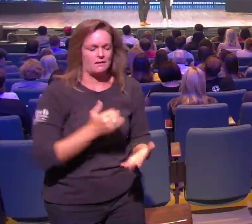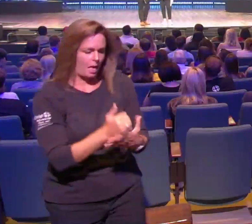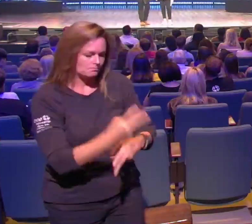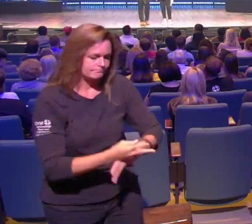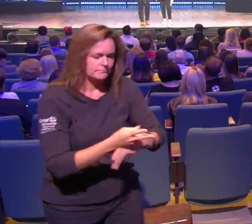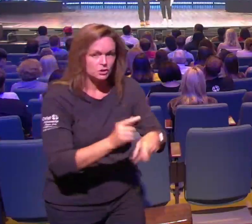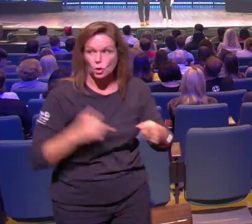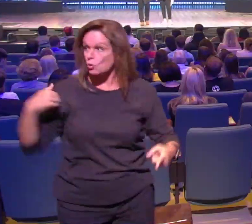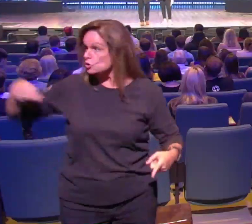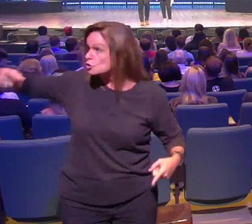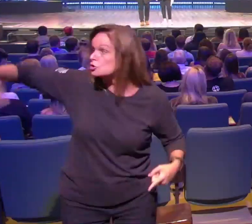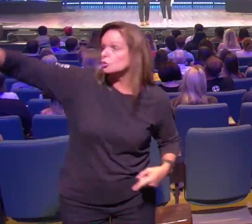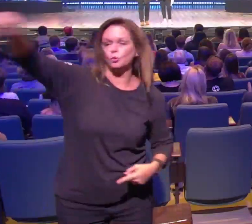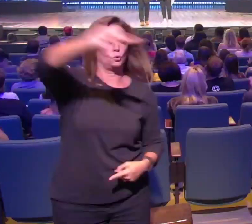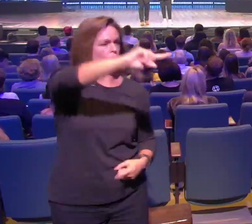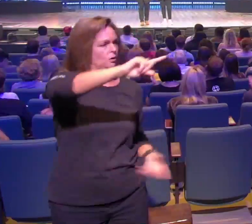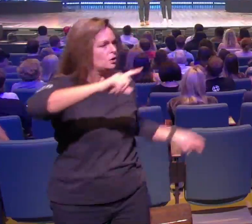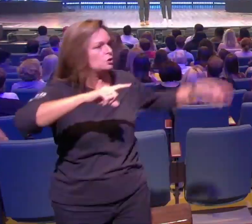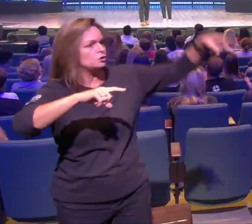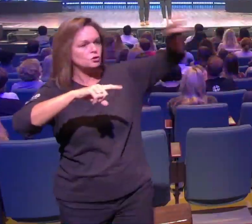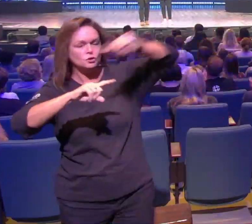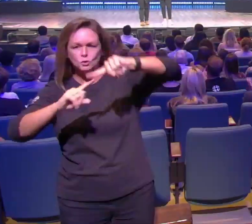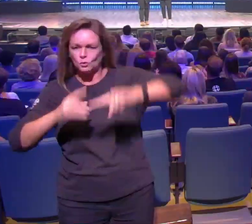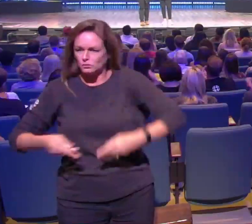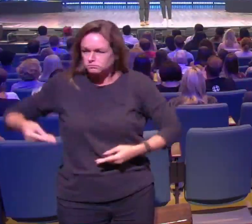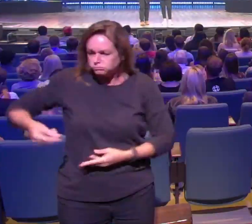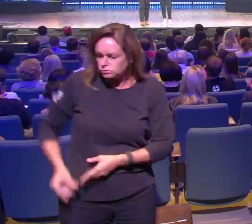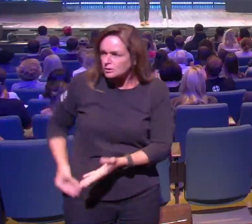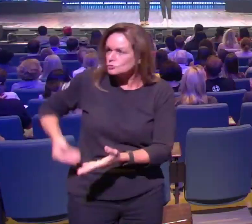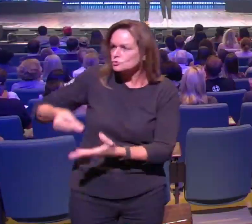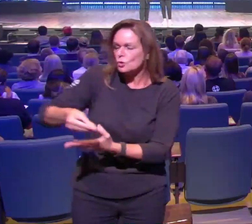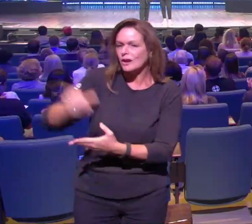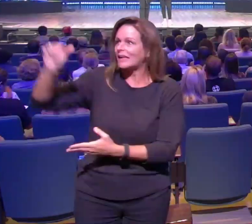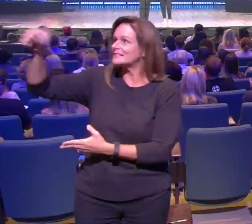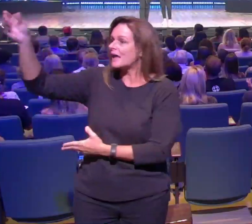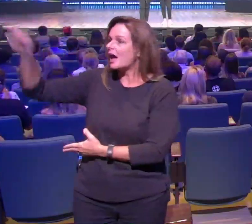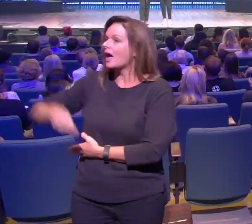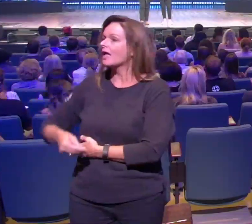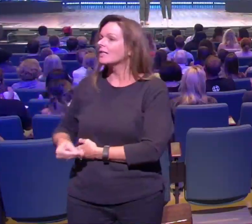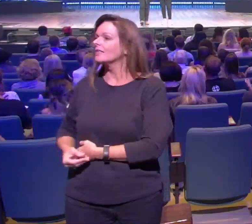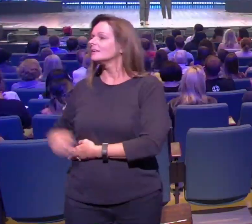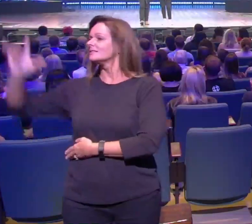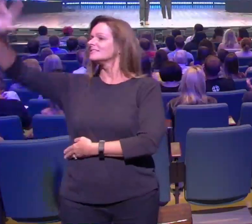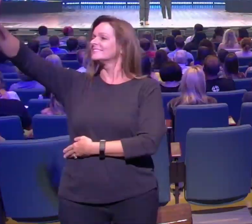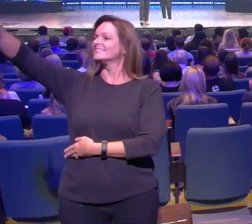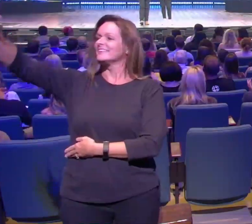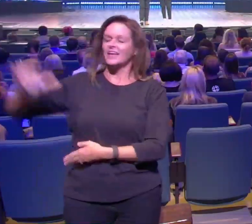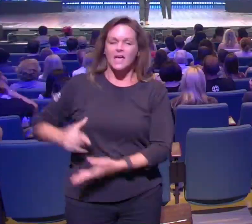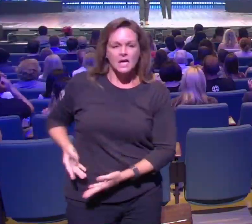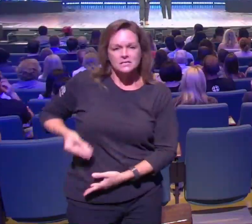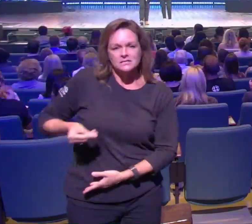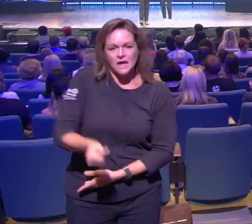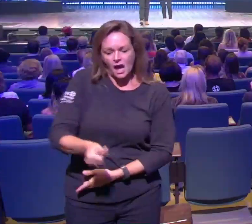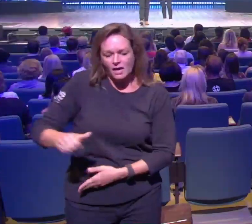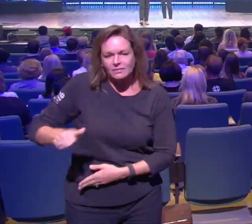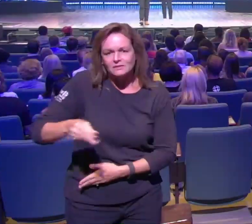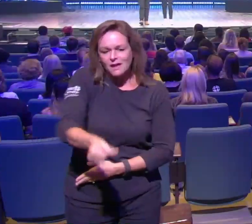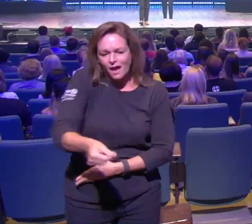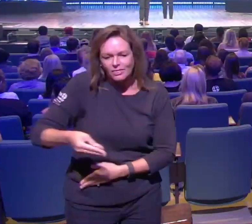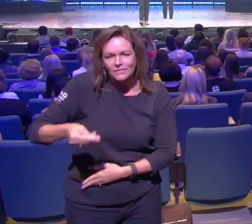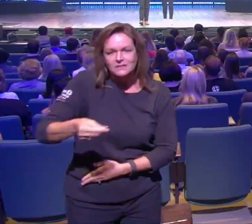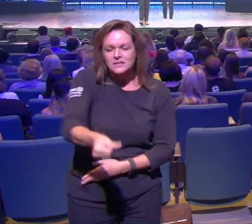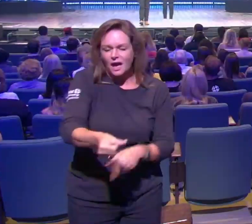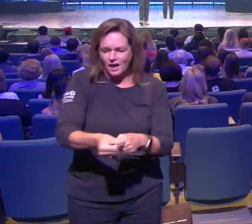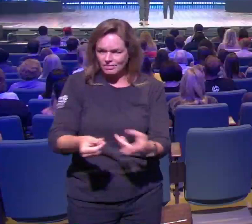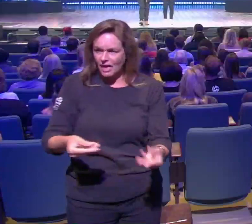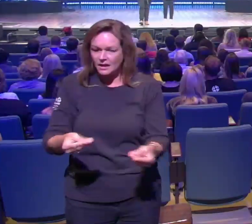say thank you for your partnership and helping us love these people in their time of need, all right? So let's pray. Let's pray for